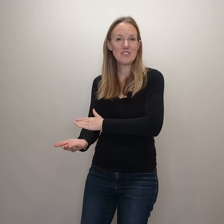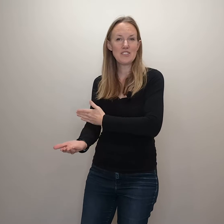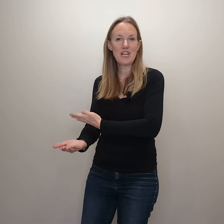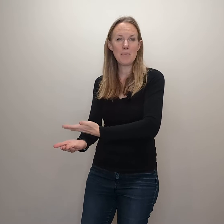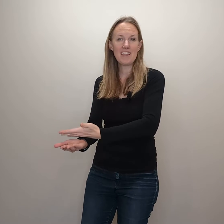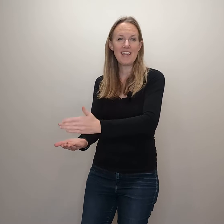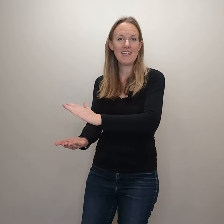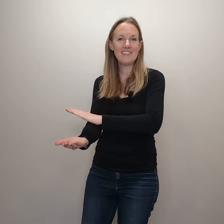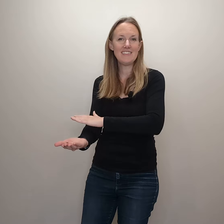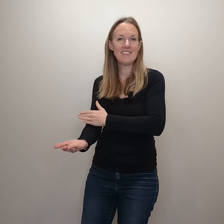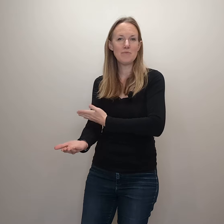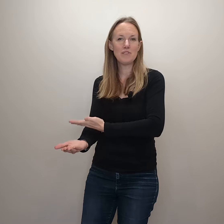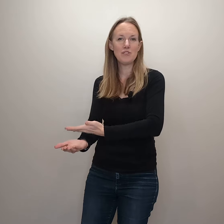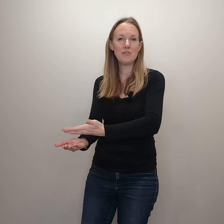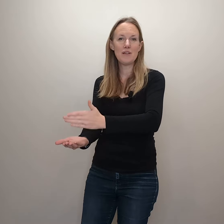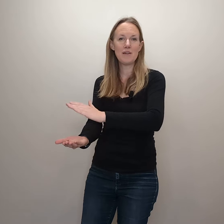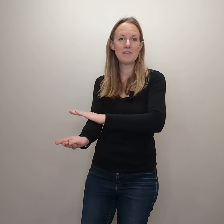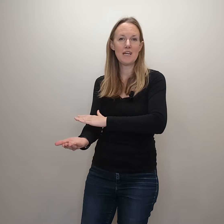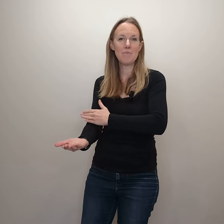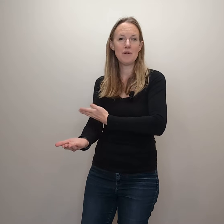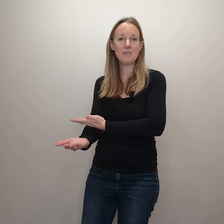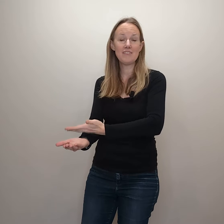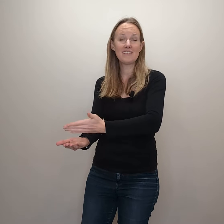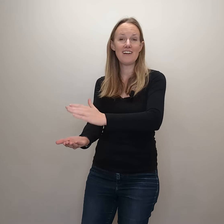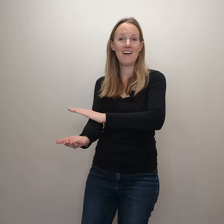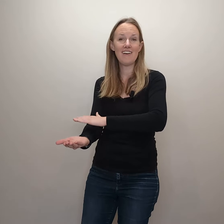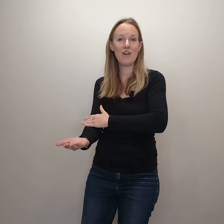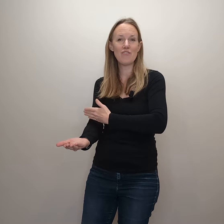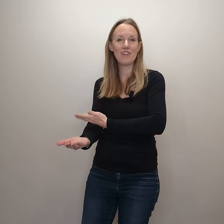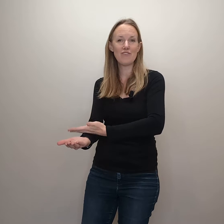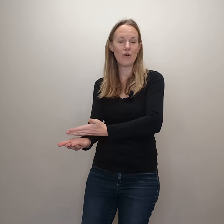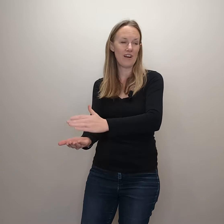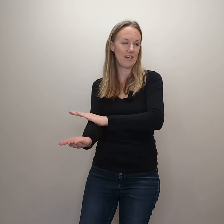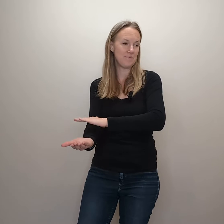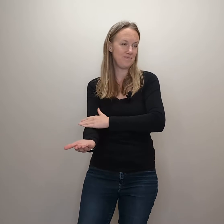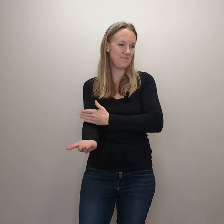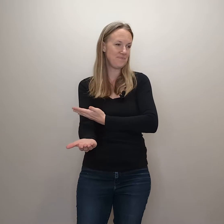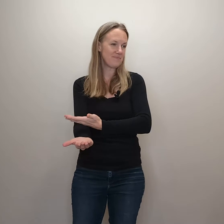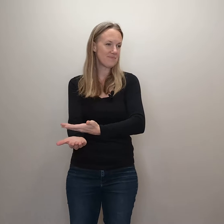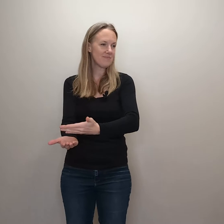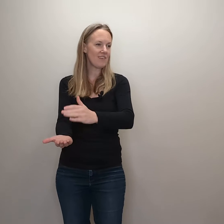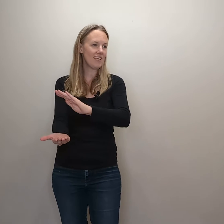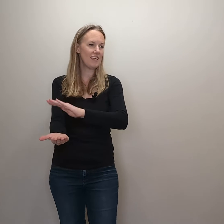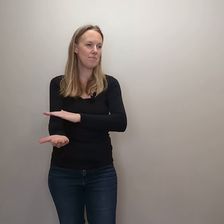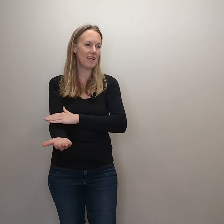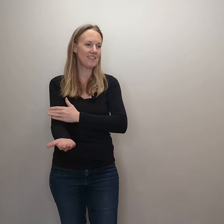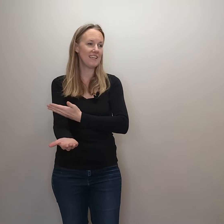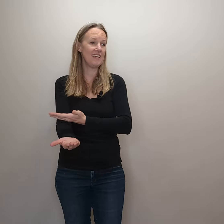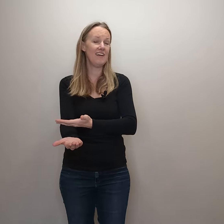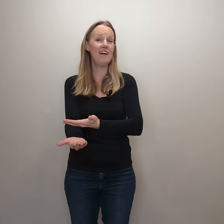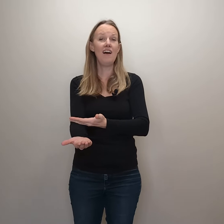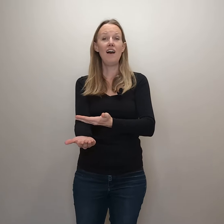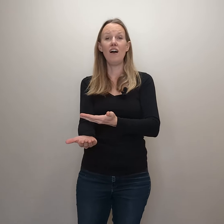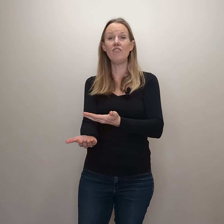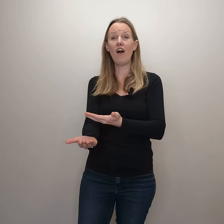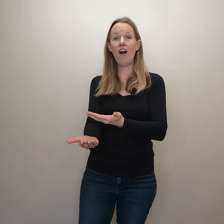your dominant hand, do the tempo, the song over your forearm. Okay? A melody of